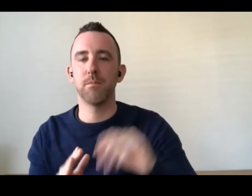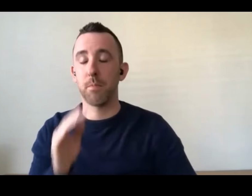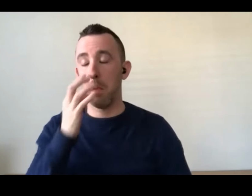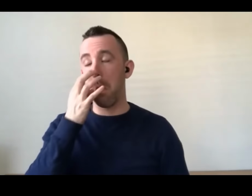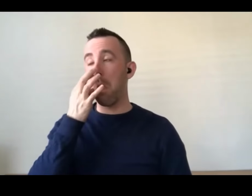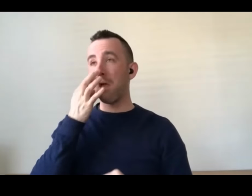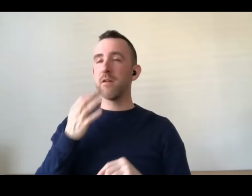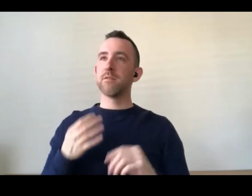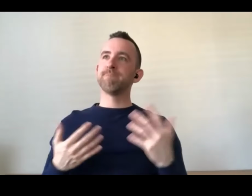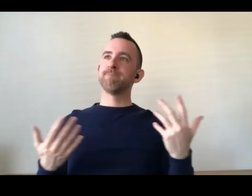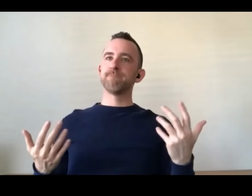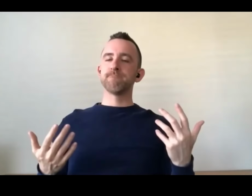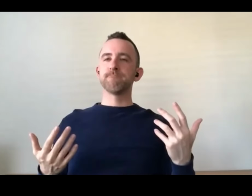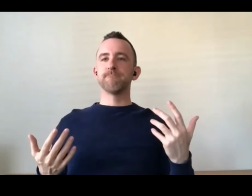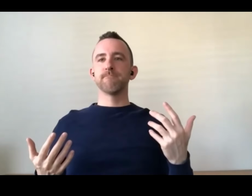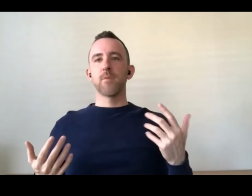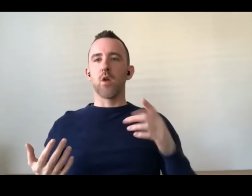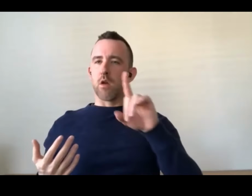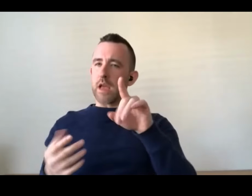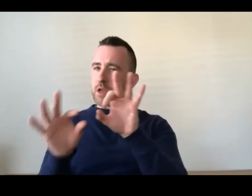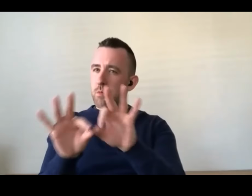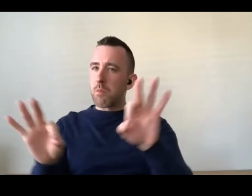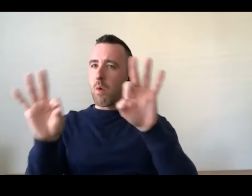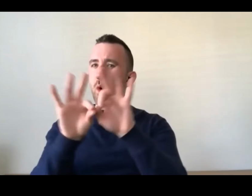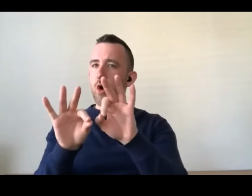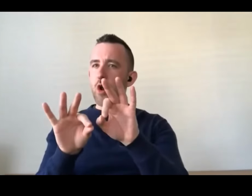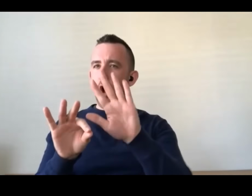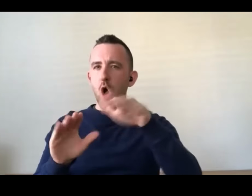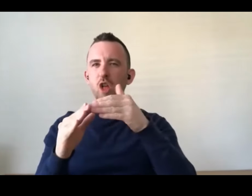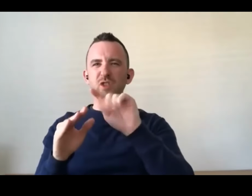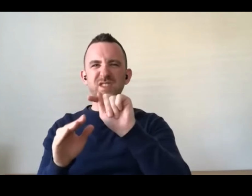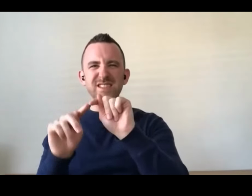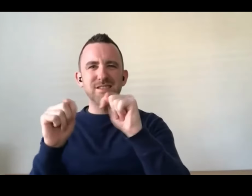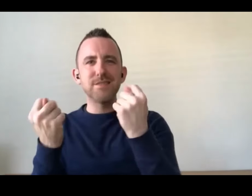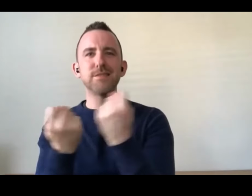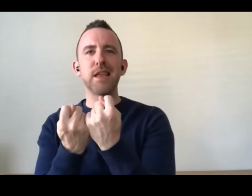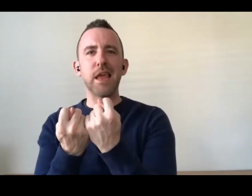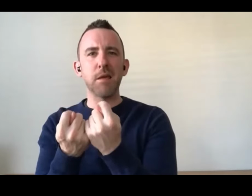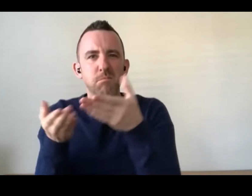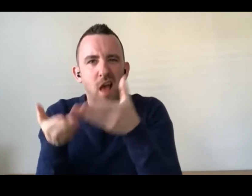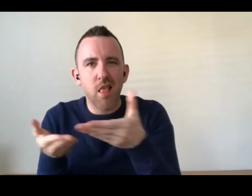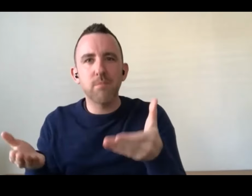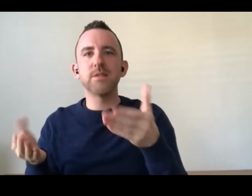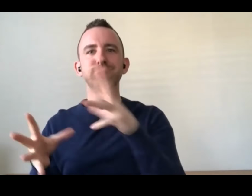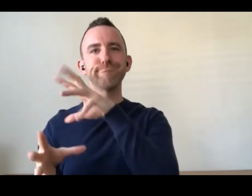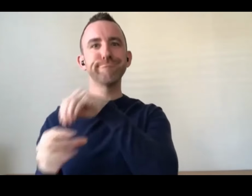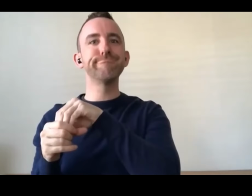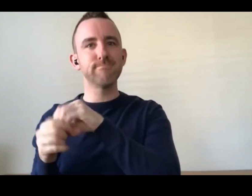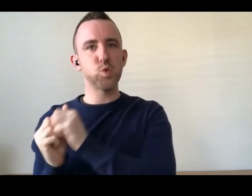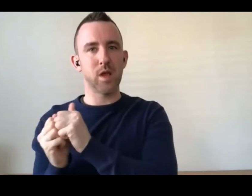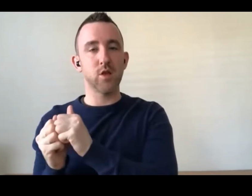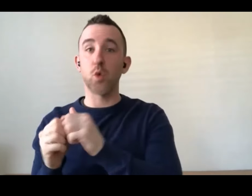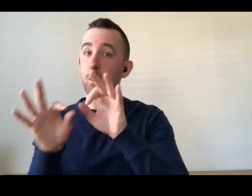There's a lot, you want to get all your team elements together, which is why I want to talk a little bit about